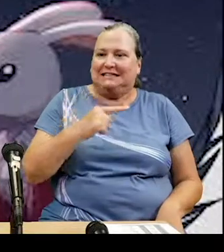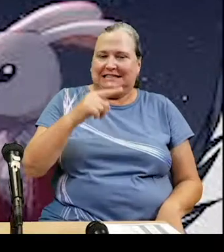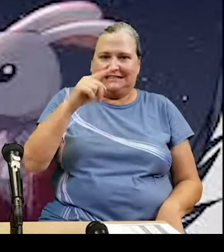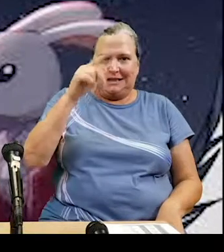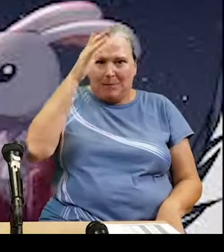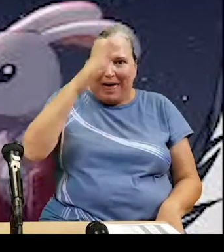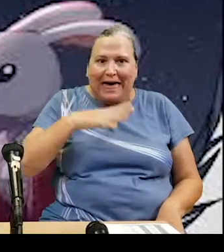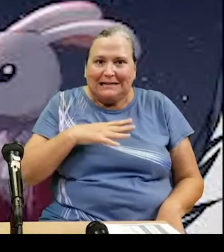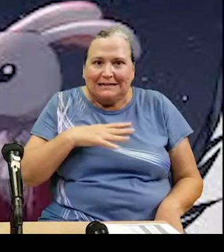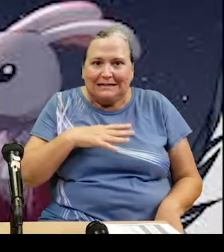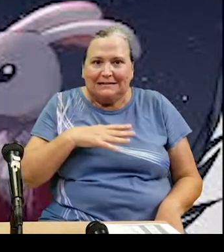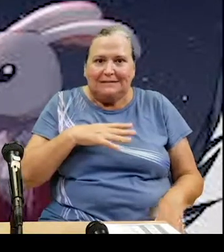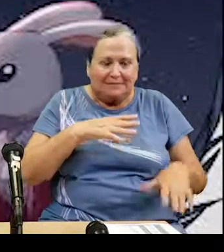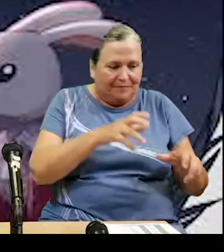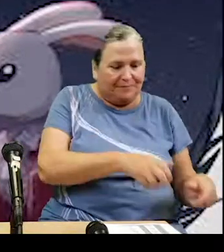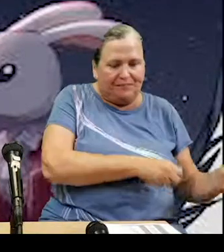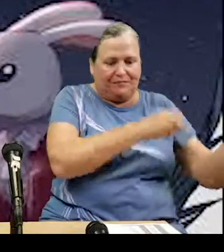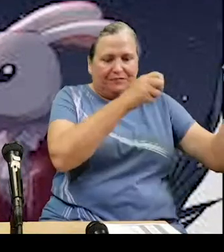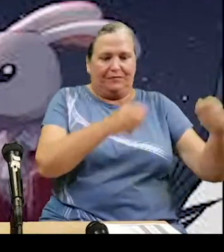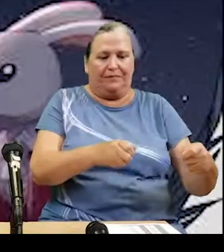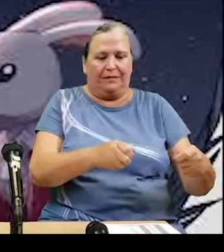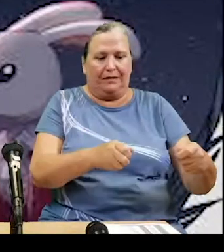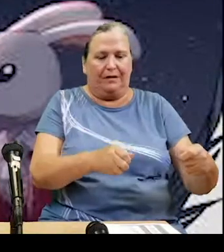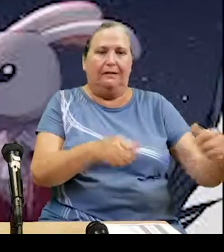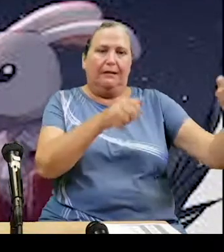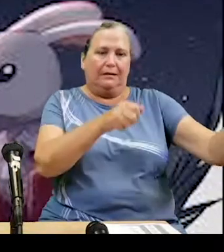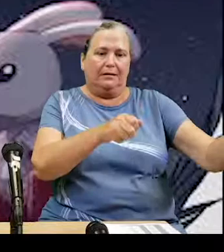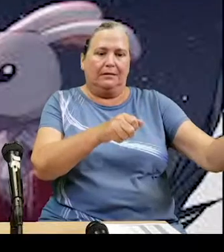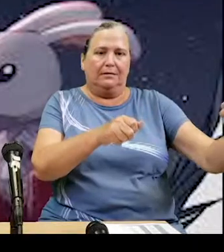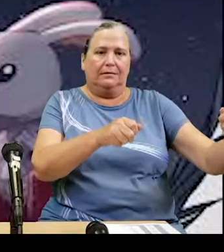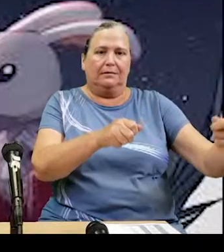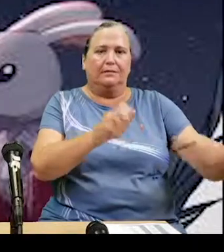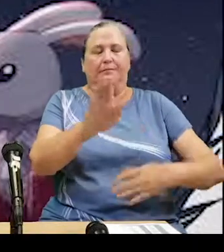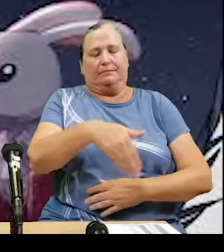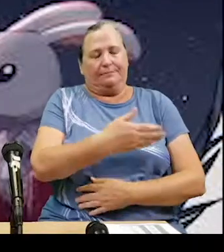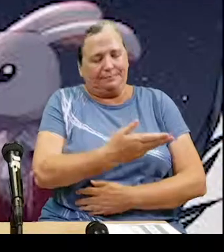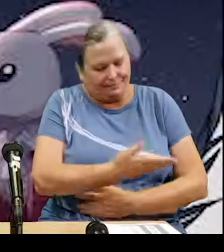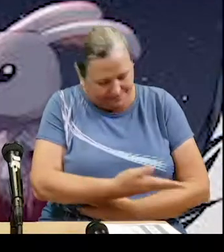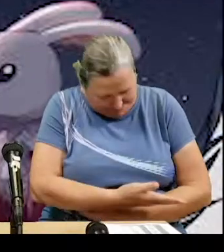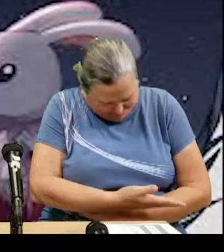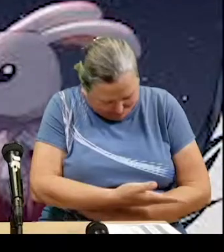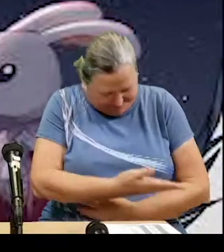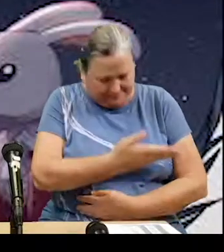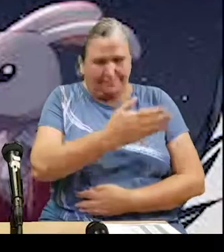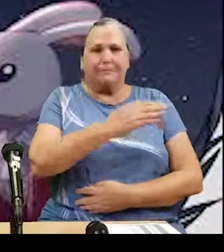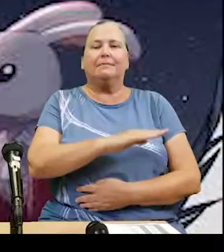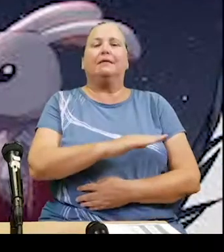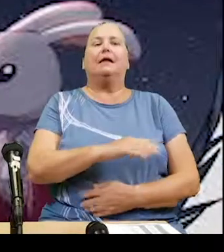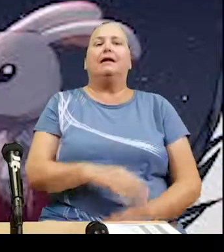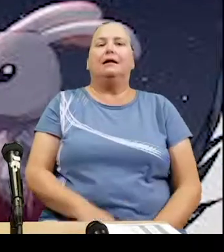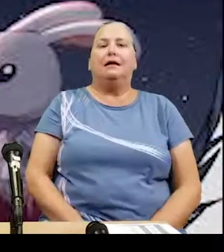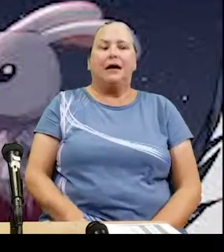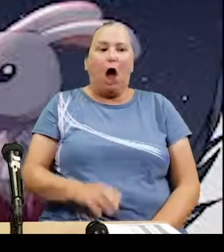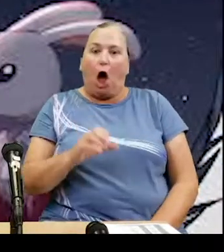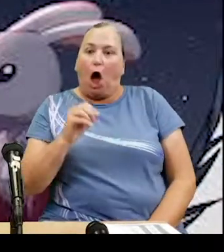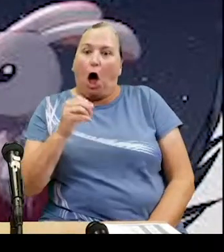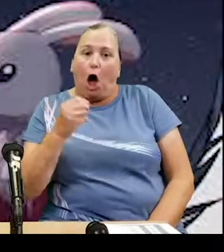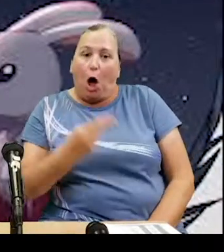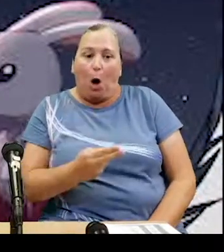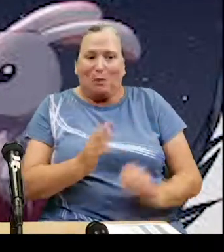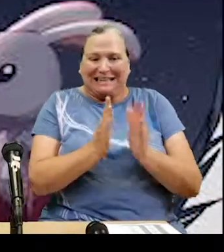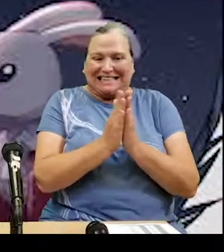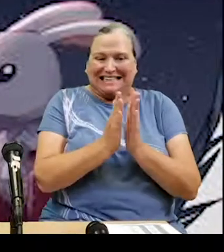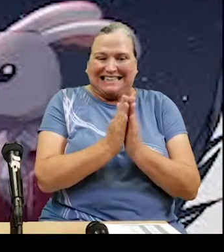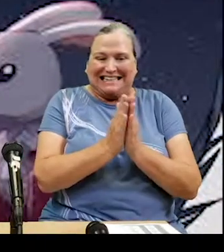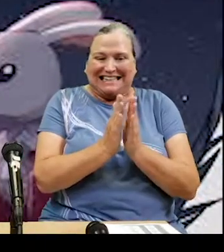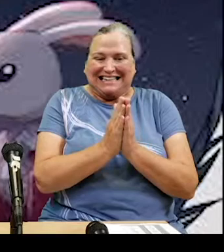floor and held onto his hands and made him take a deep bow in the direction of Nellie. "Oh," said Nellie, "here." She clapped her hands